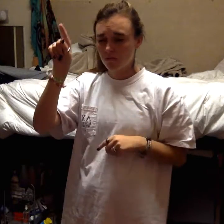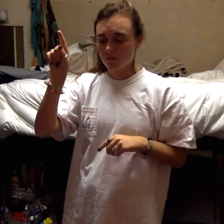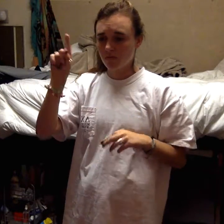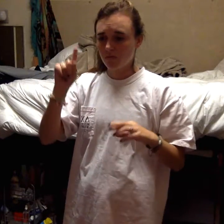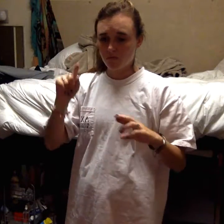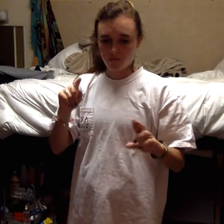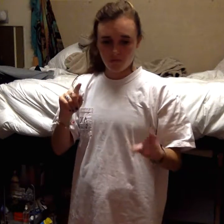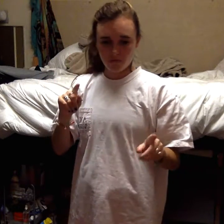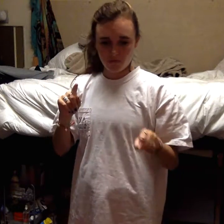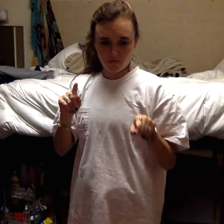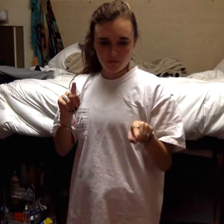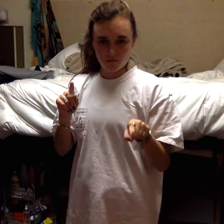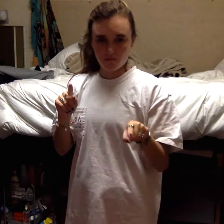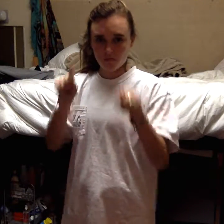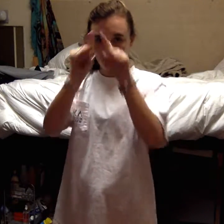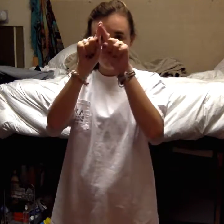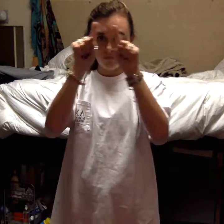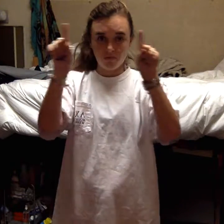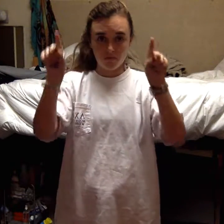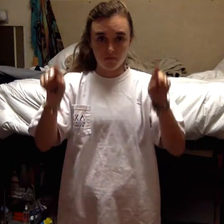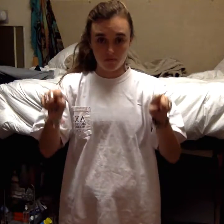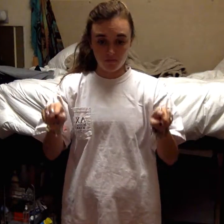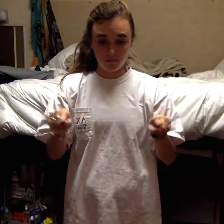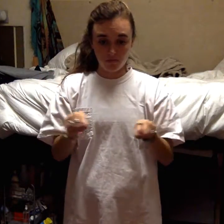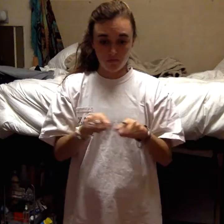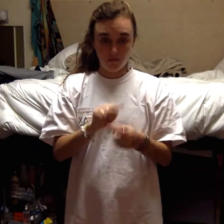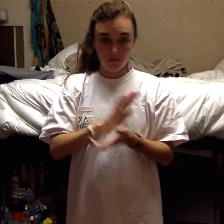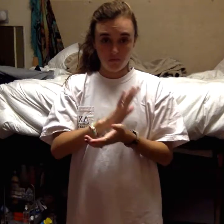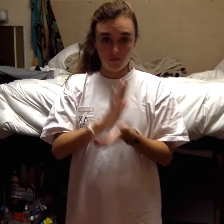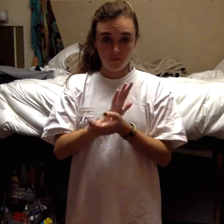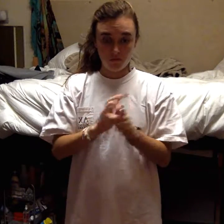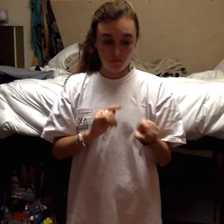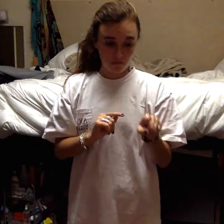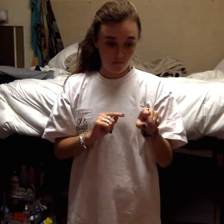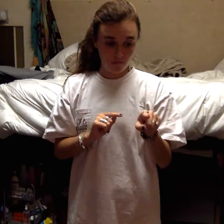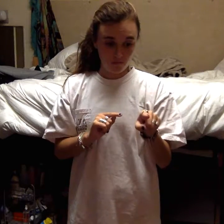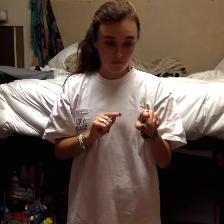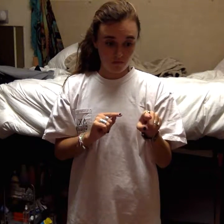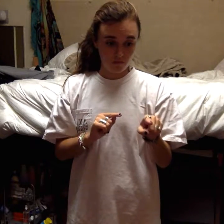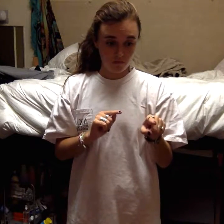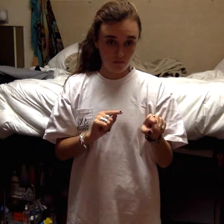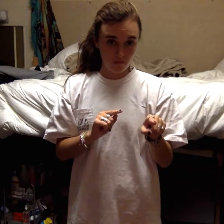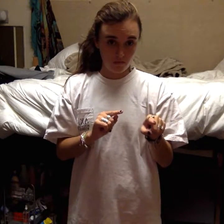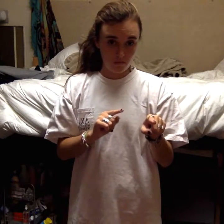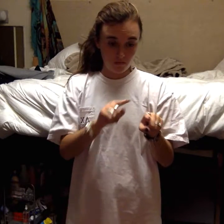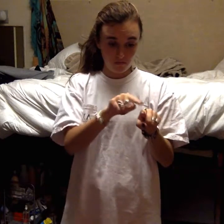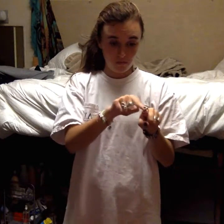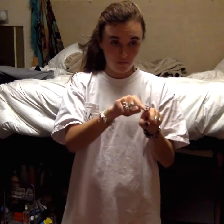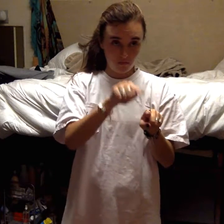that? Okay. Again, I would like you to measure up 9 inches and put another dot right